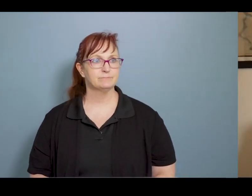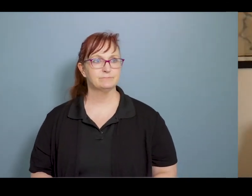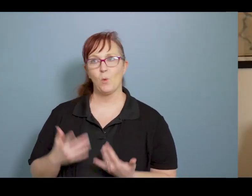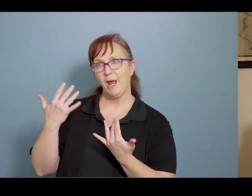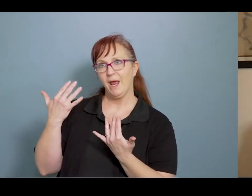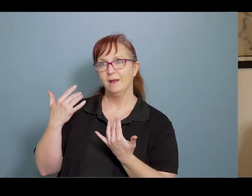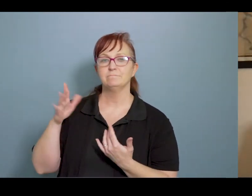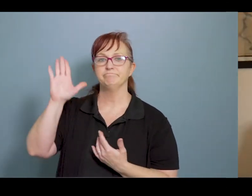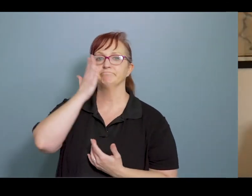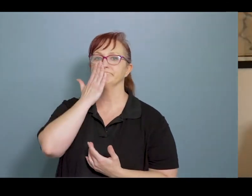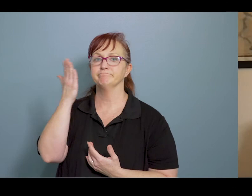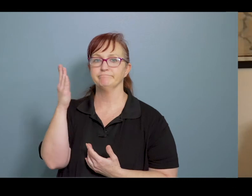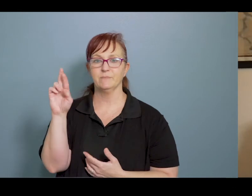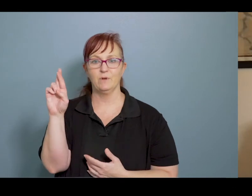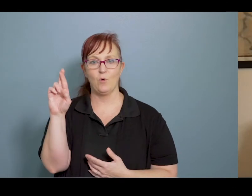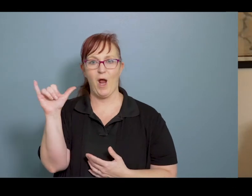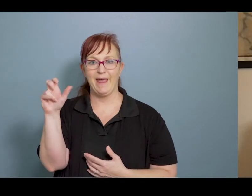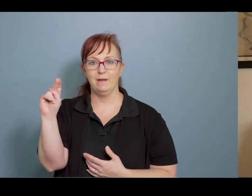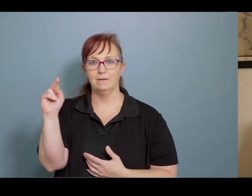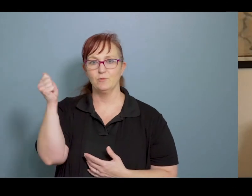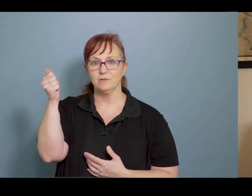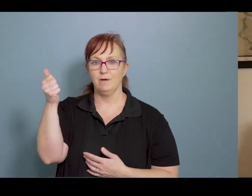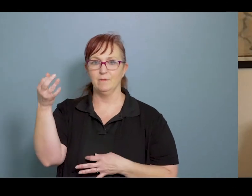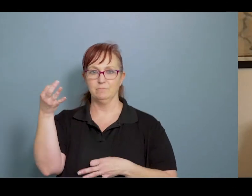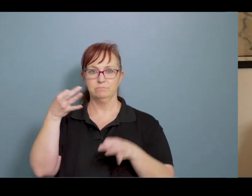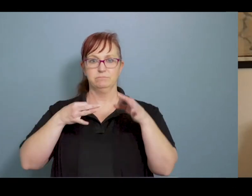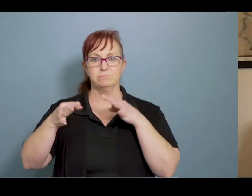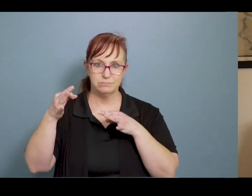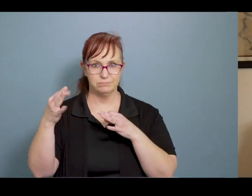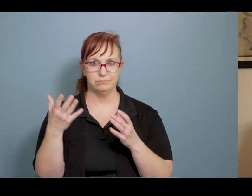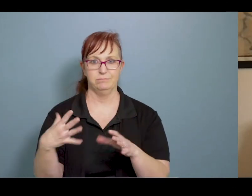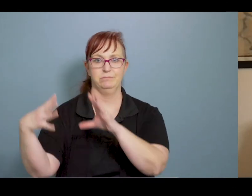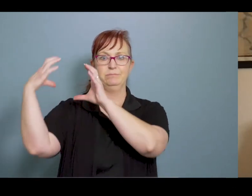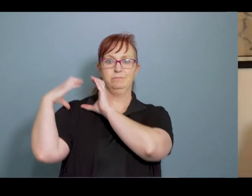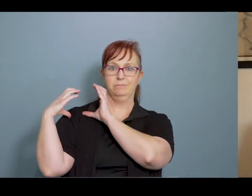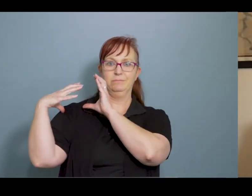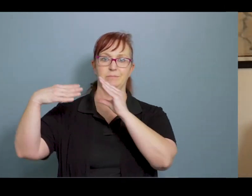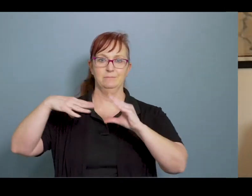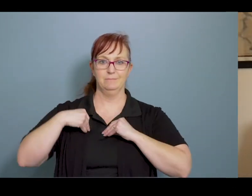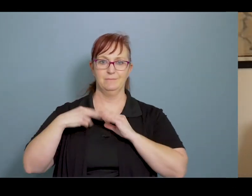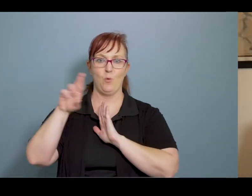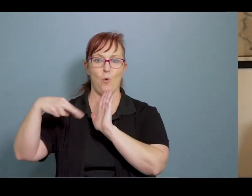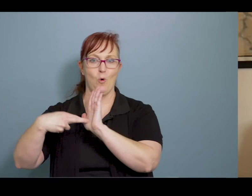replacement goes on. So Ryan, thank you, A, for stepping up and filling that role, and B, joining us here on